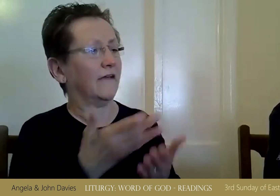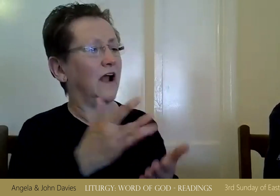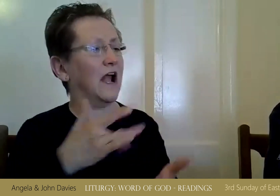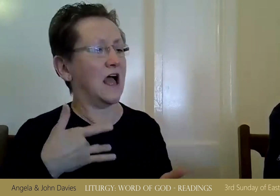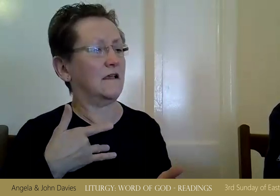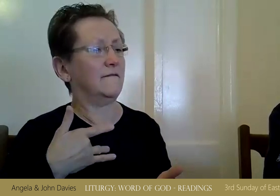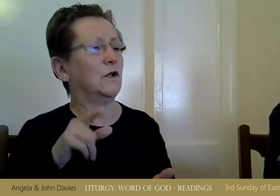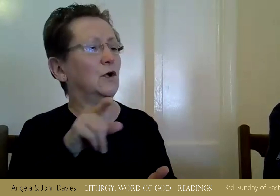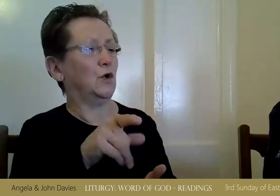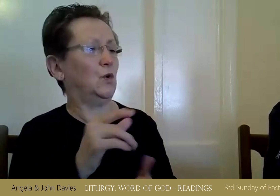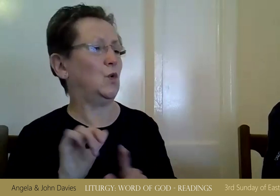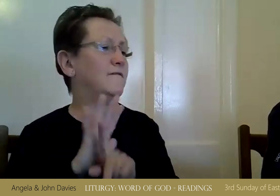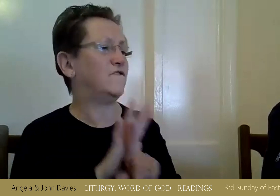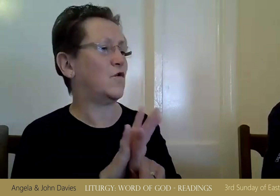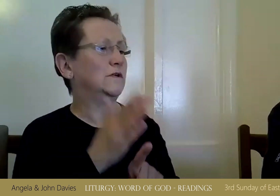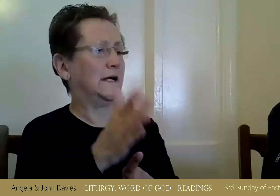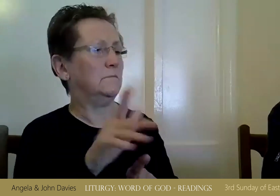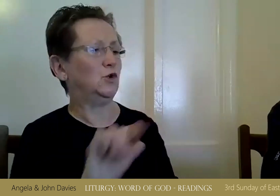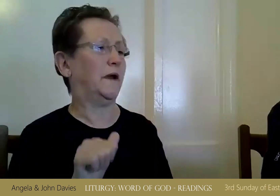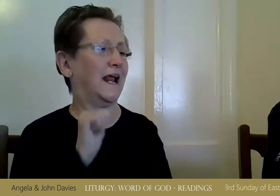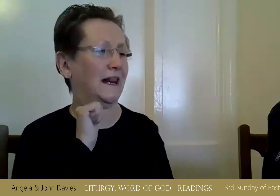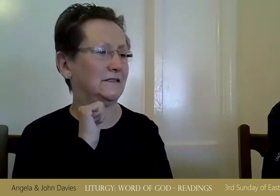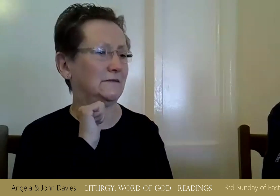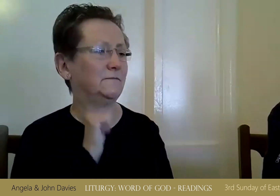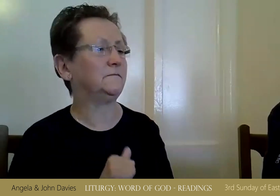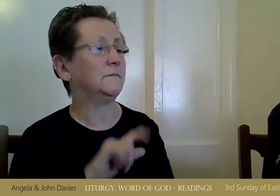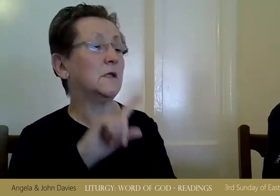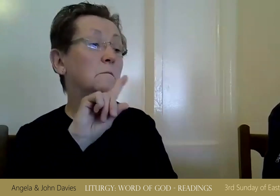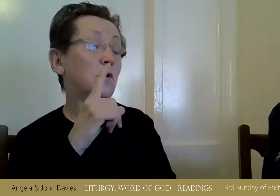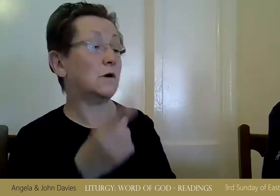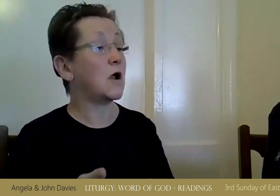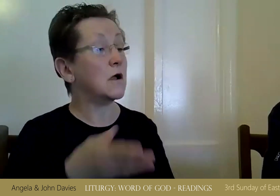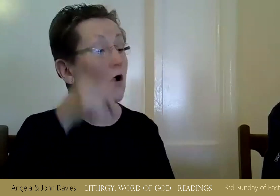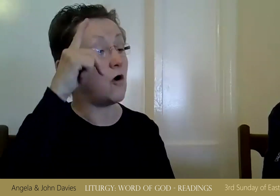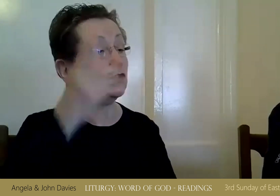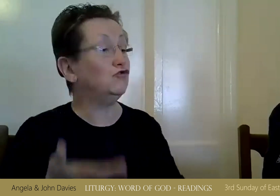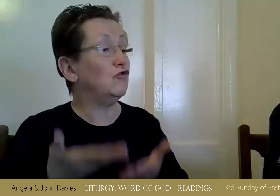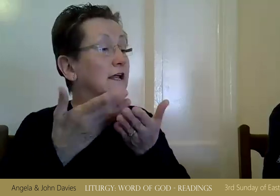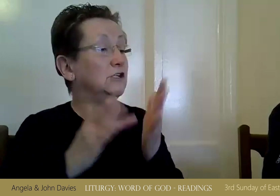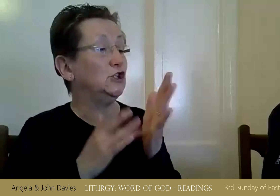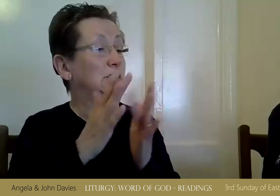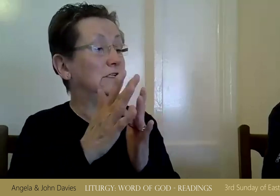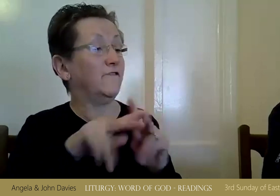life. You forced him to be killed, but God raised Jesus from